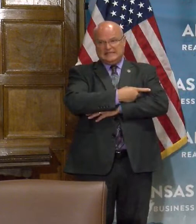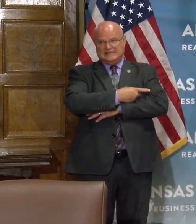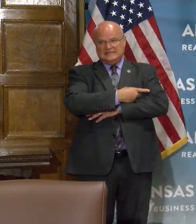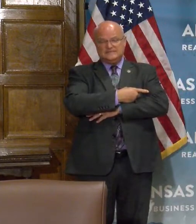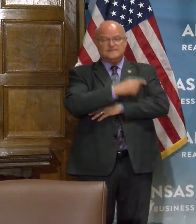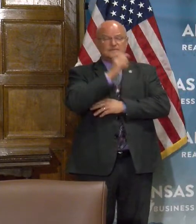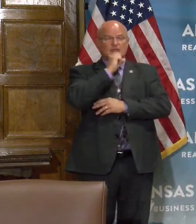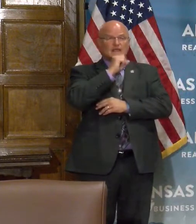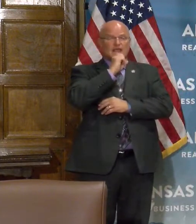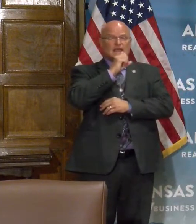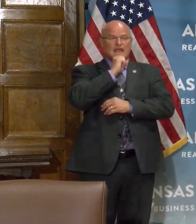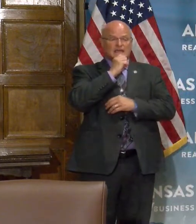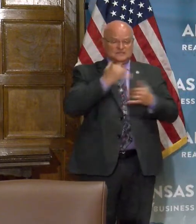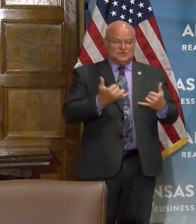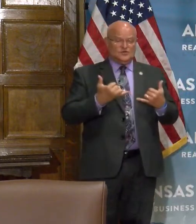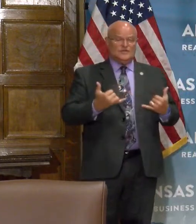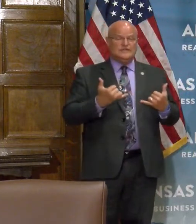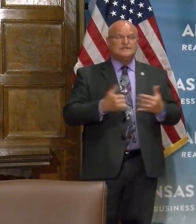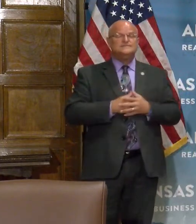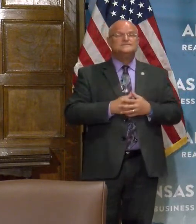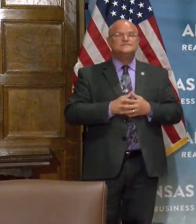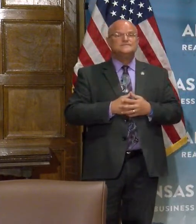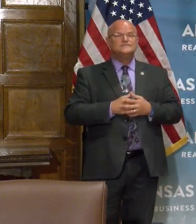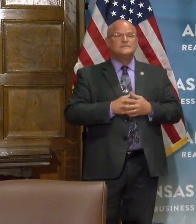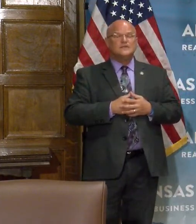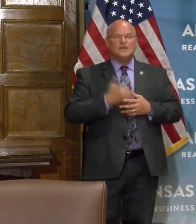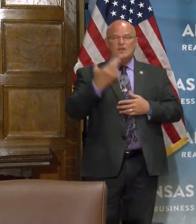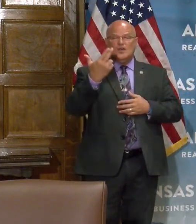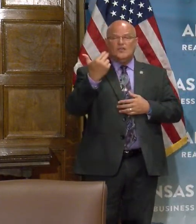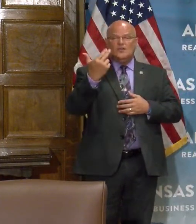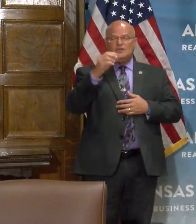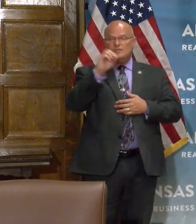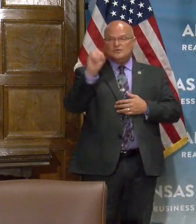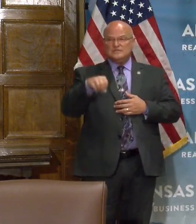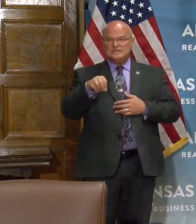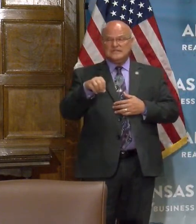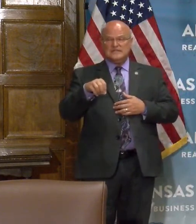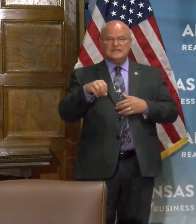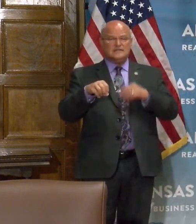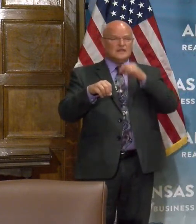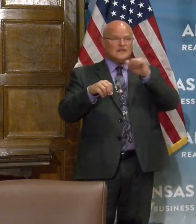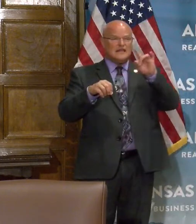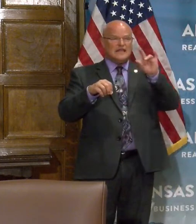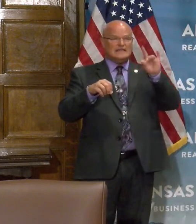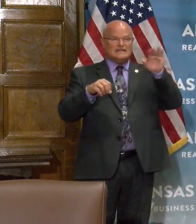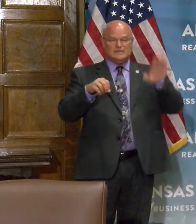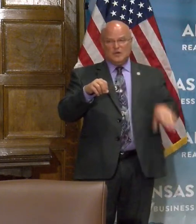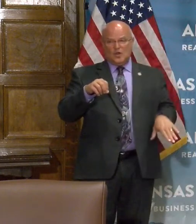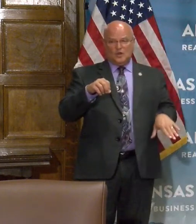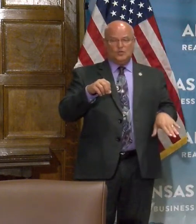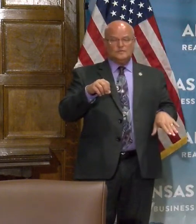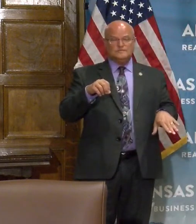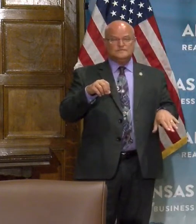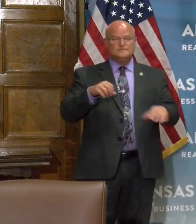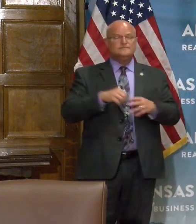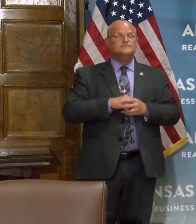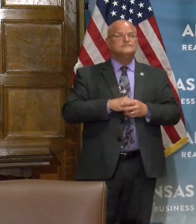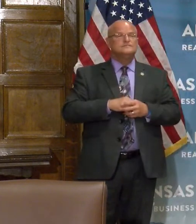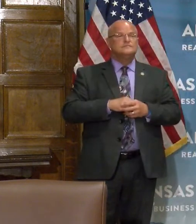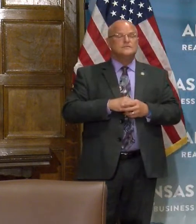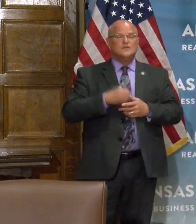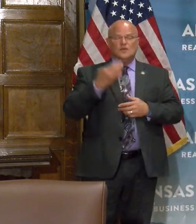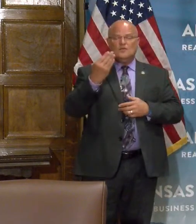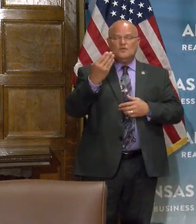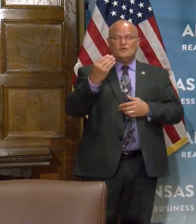And our age breakdown currently is 13% are under the age of 18.